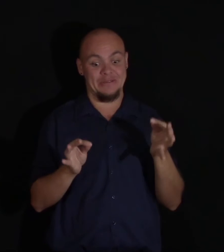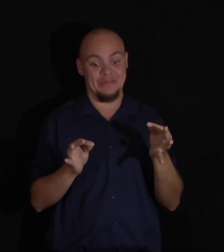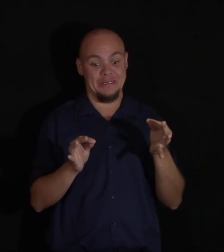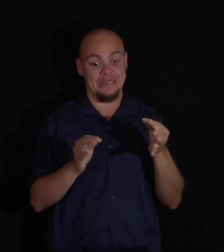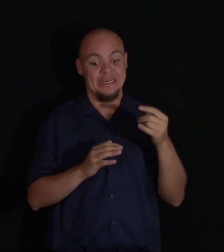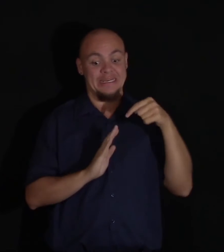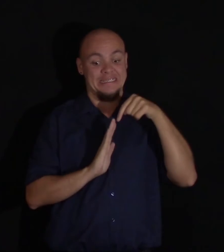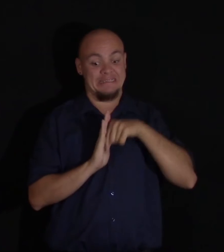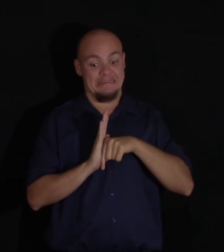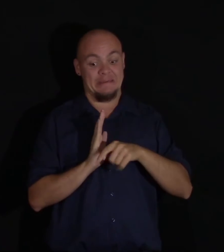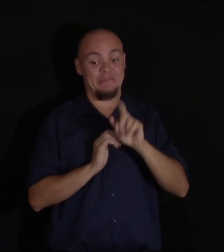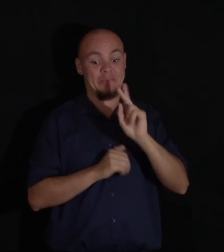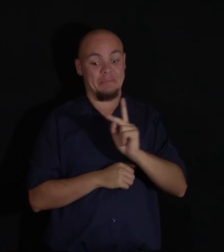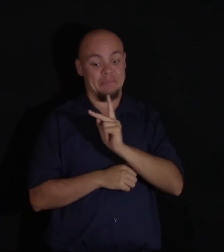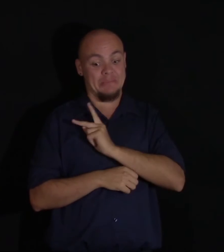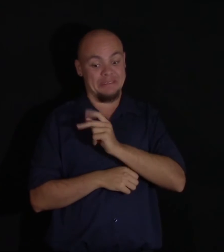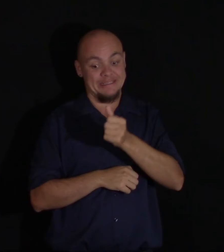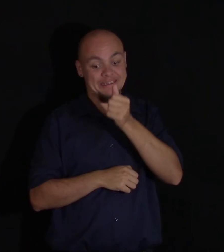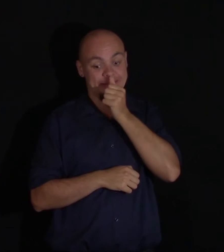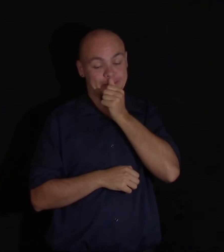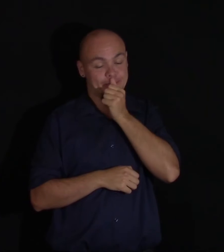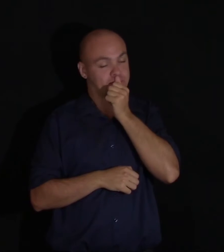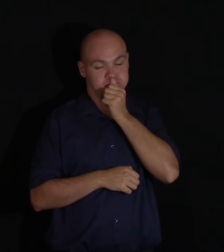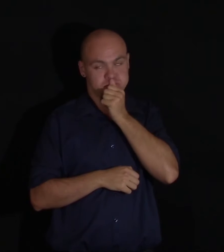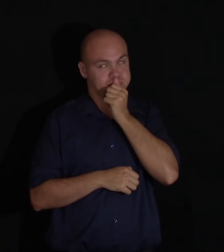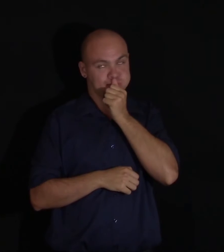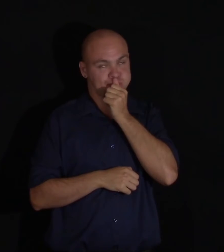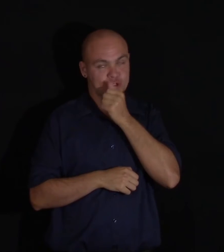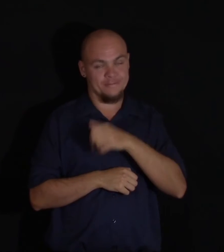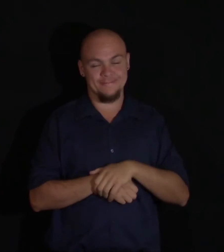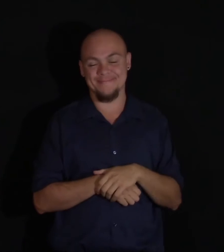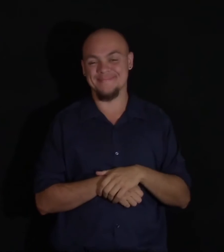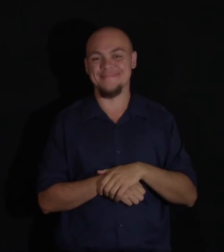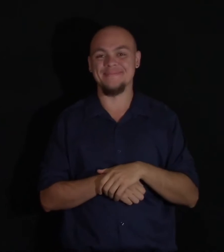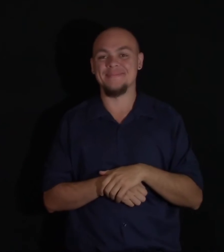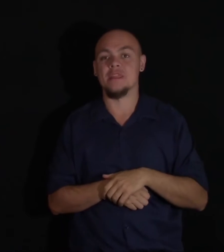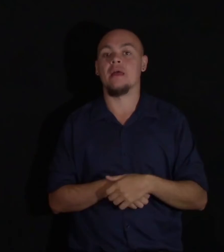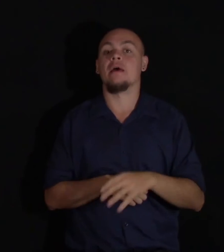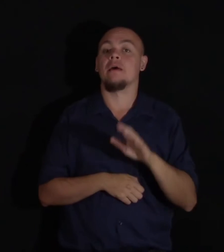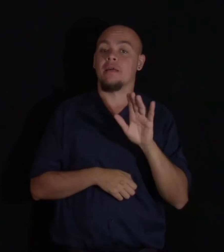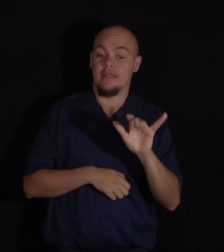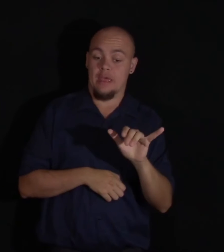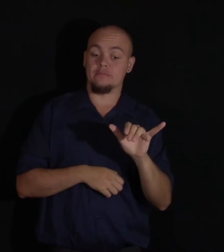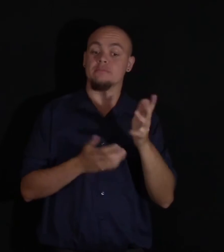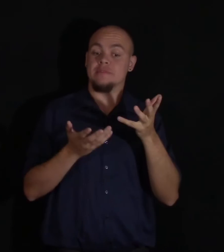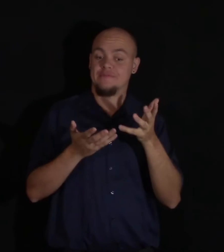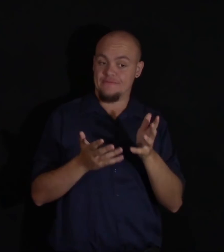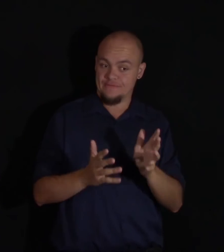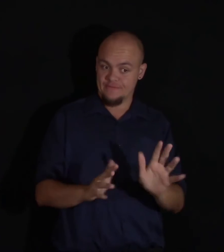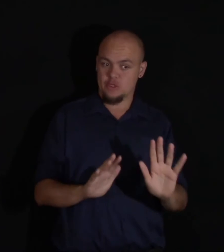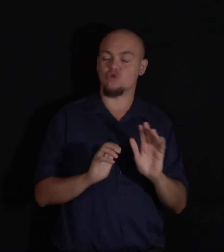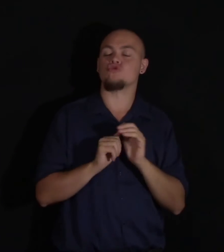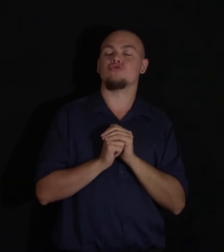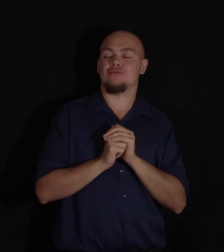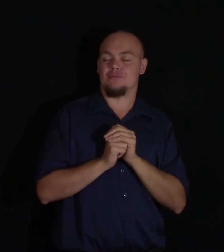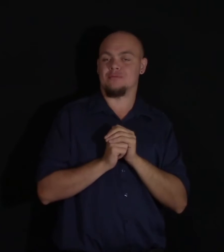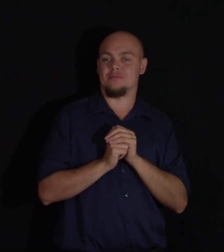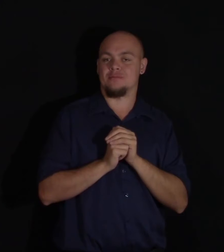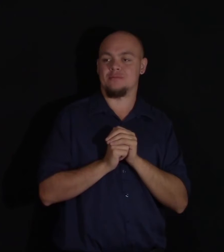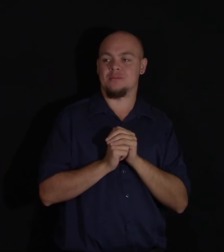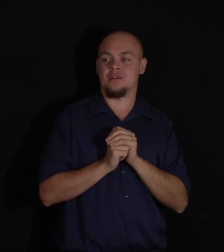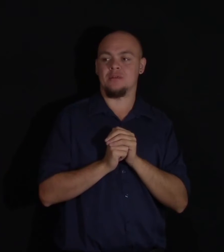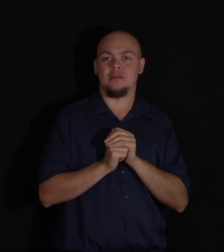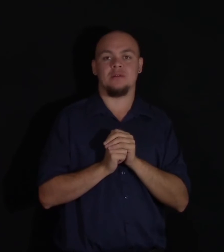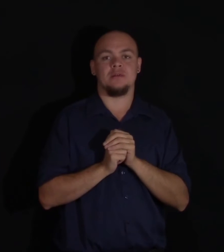deep personal secret. Now, following this, I've been talking